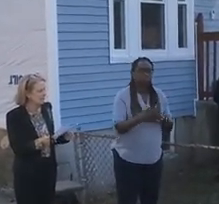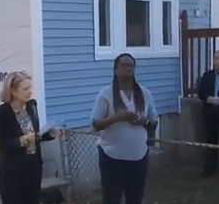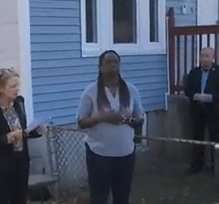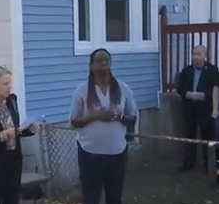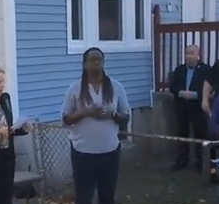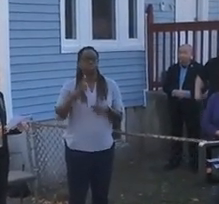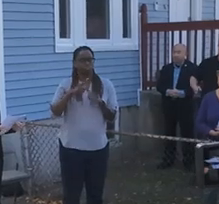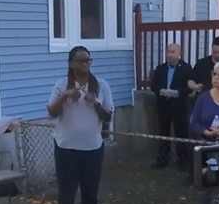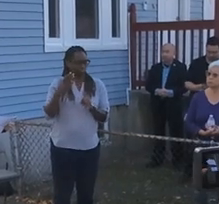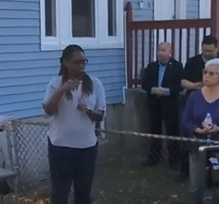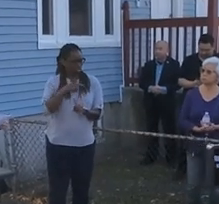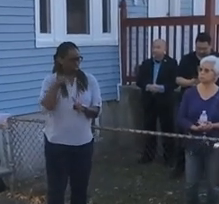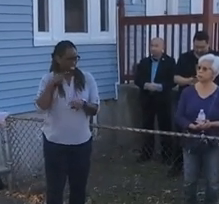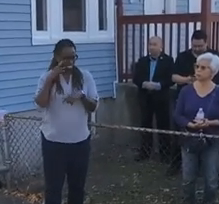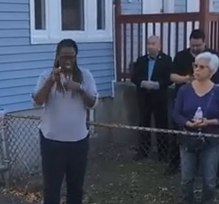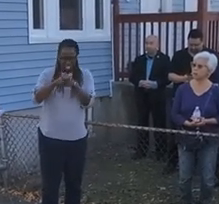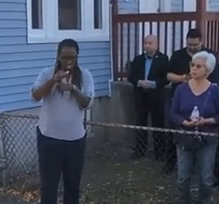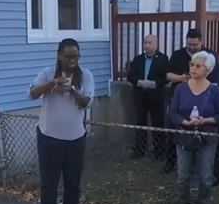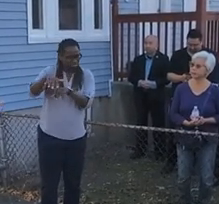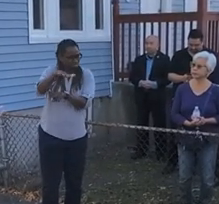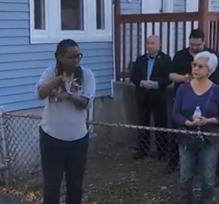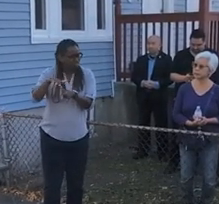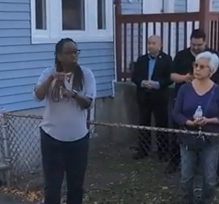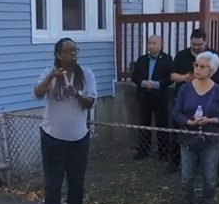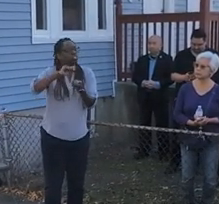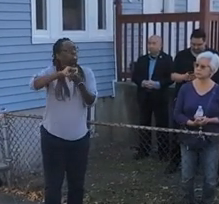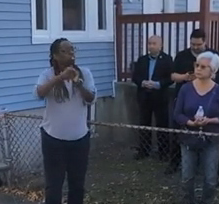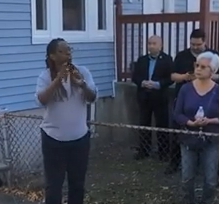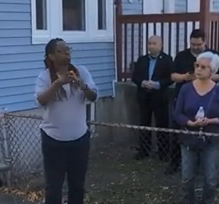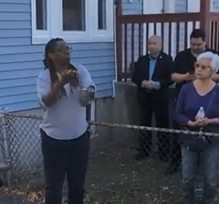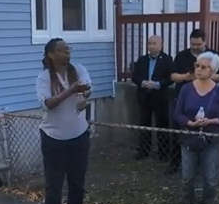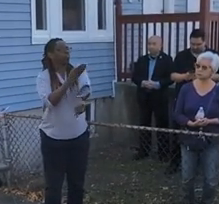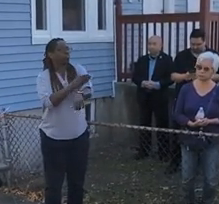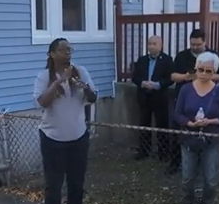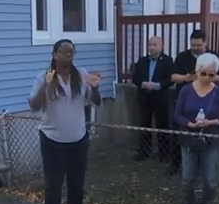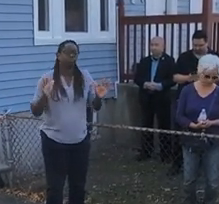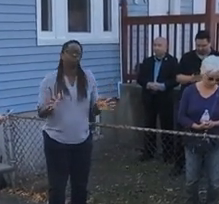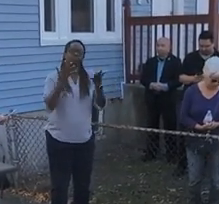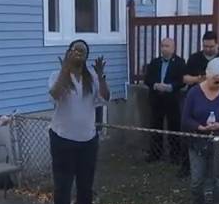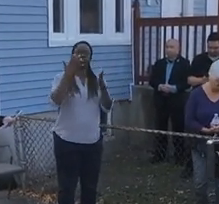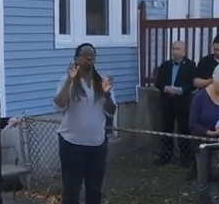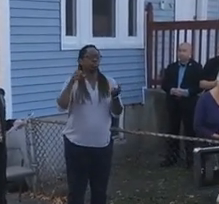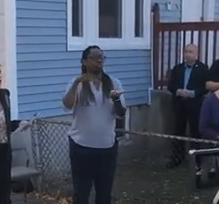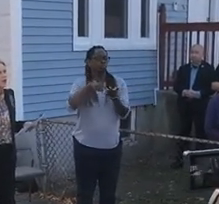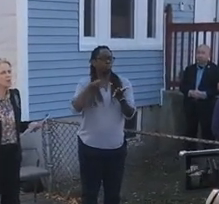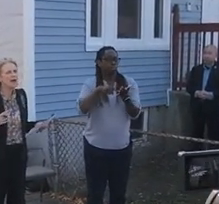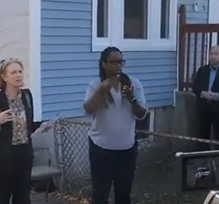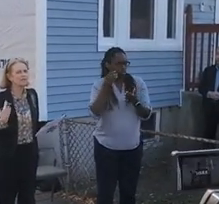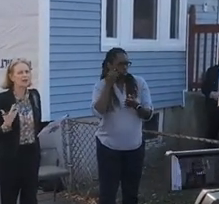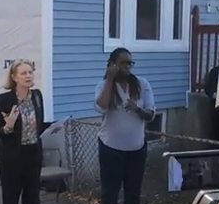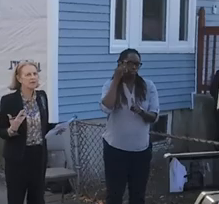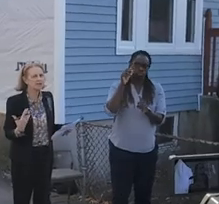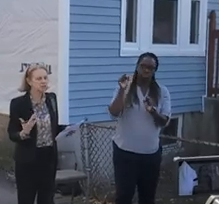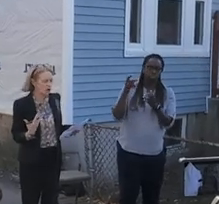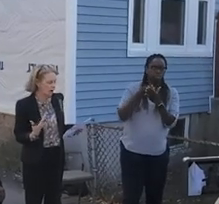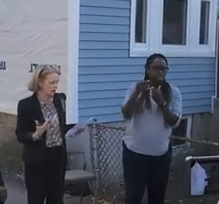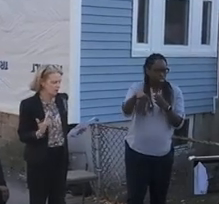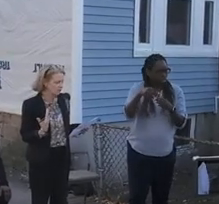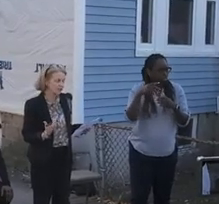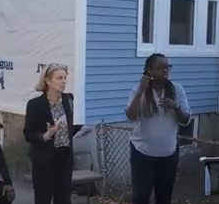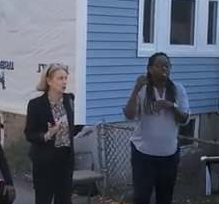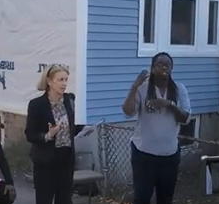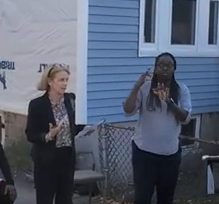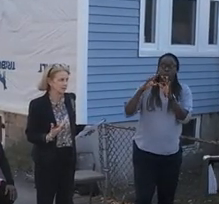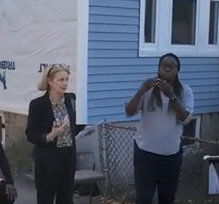permanent, affordable housing that will serve generations of Boston renters. We all know that we have a very, very